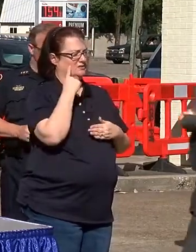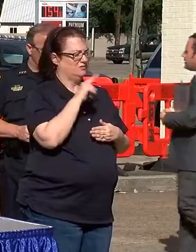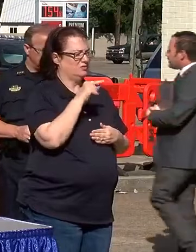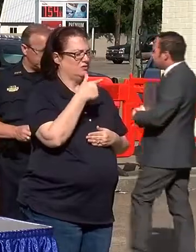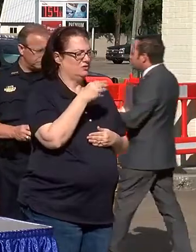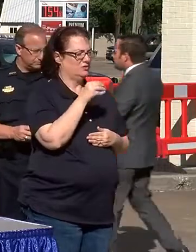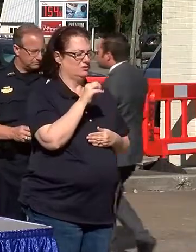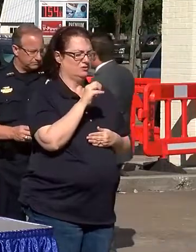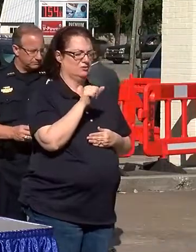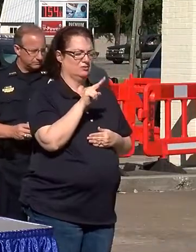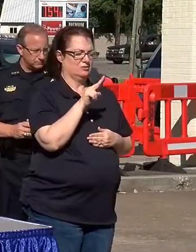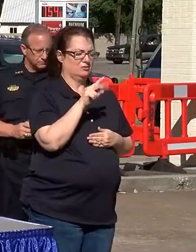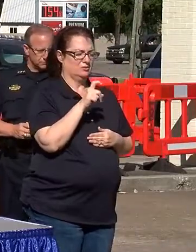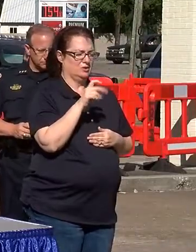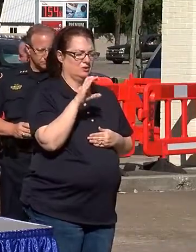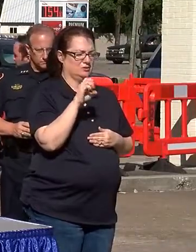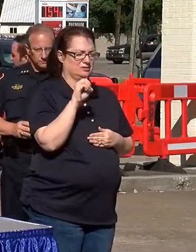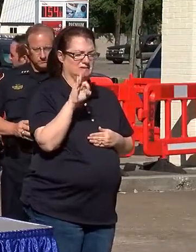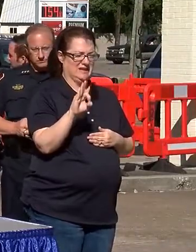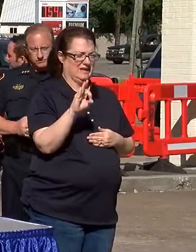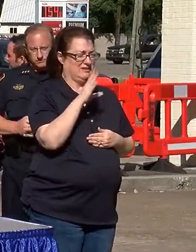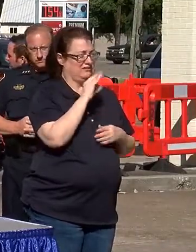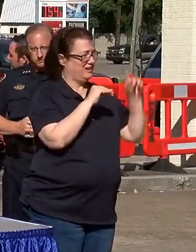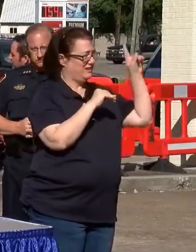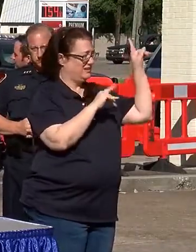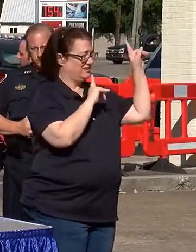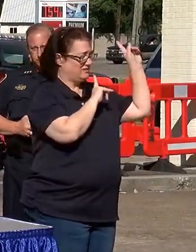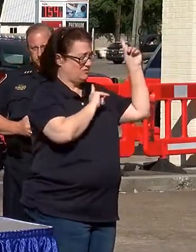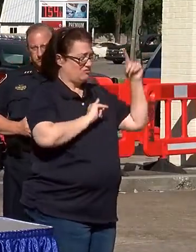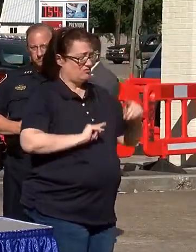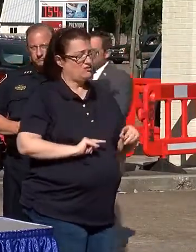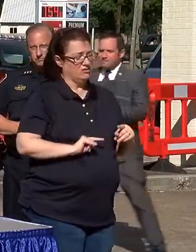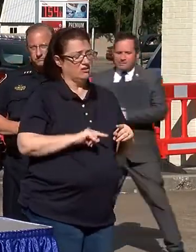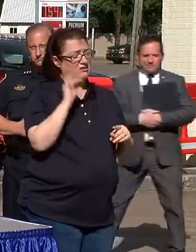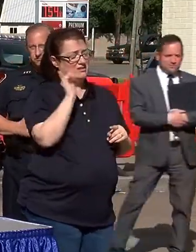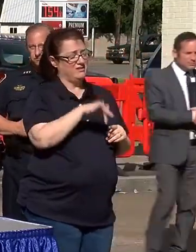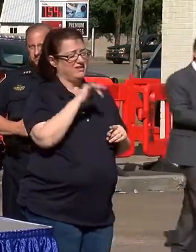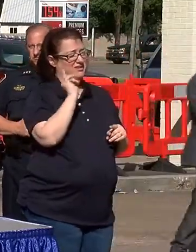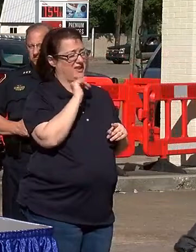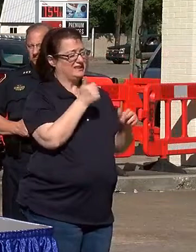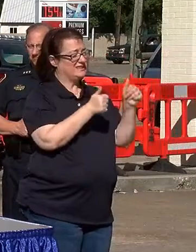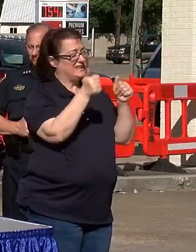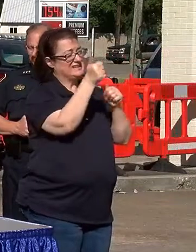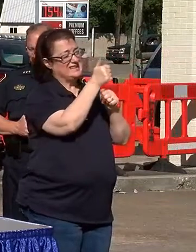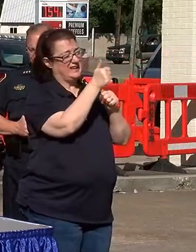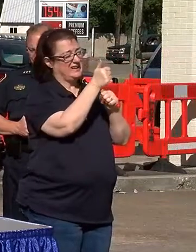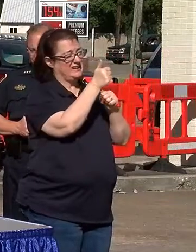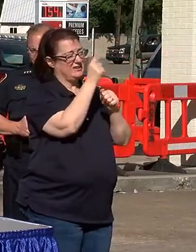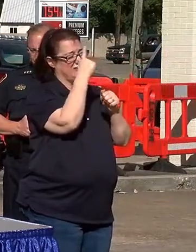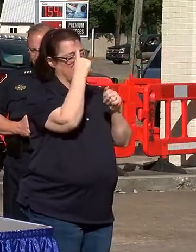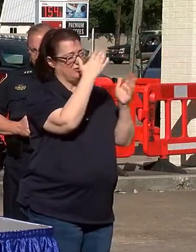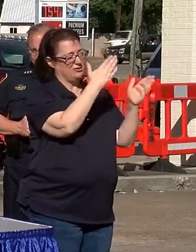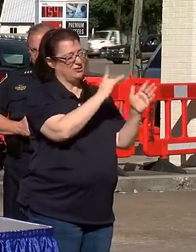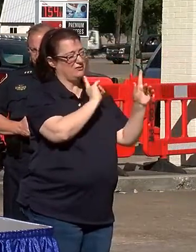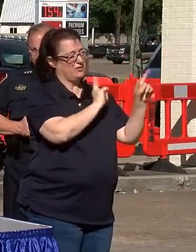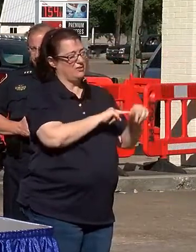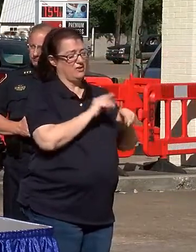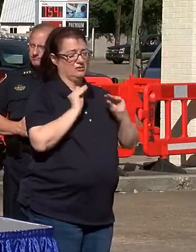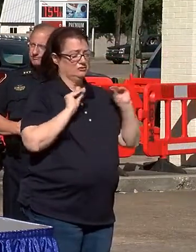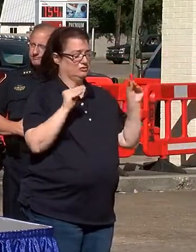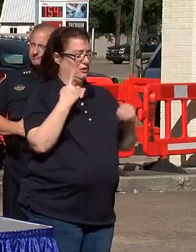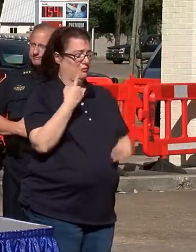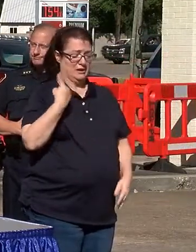the governor's office in helping to clarify his executive order. Remember, this is an executive order issued by the governor. No mayor up here,